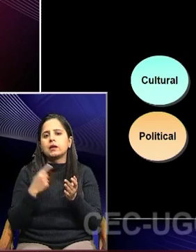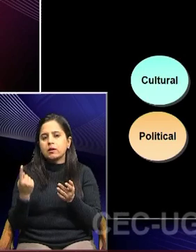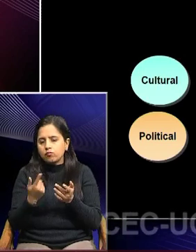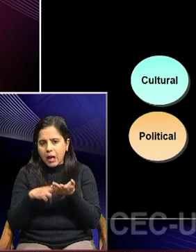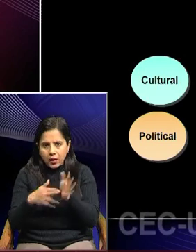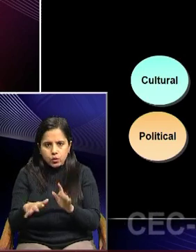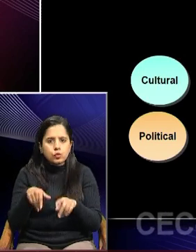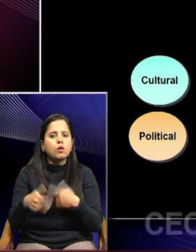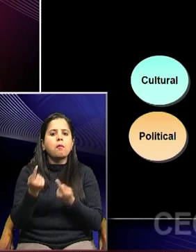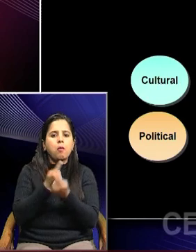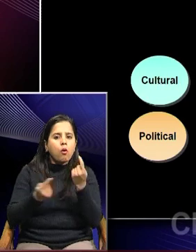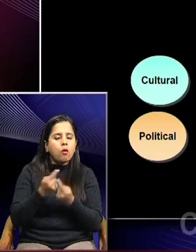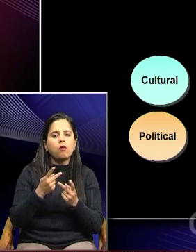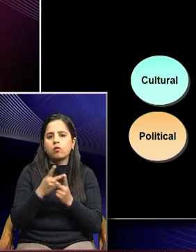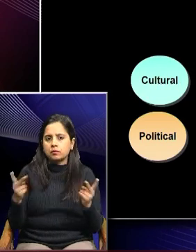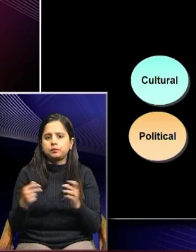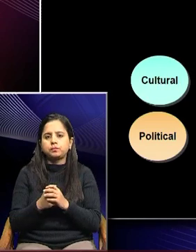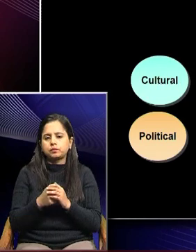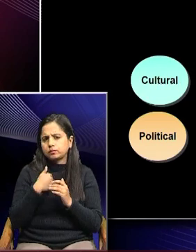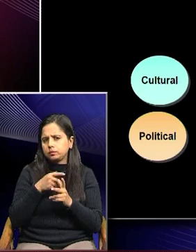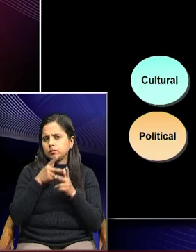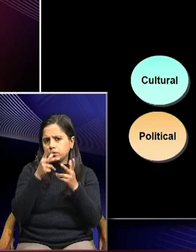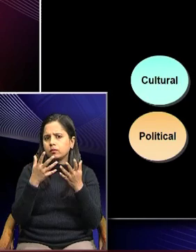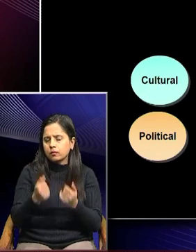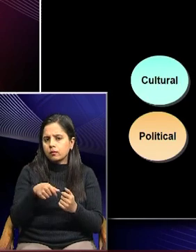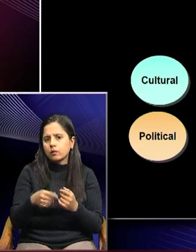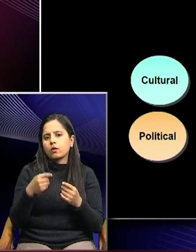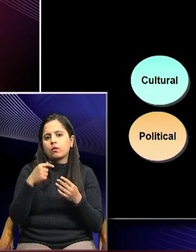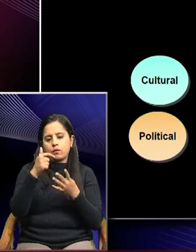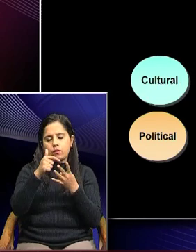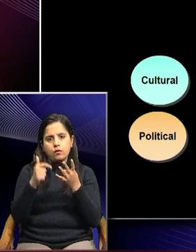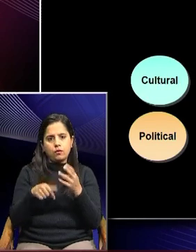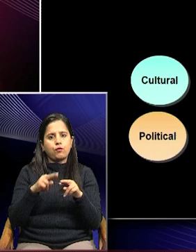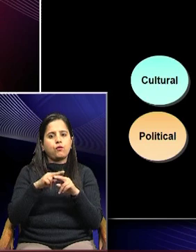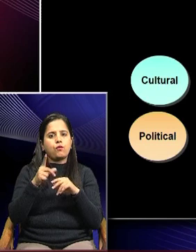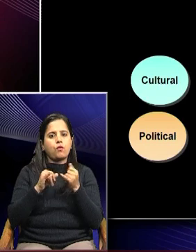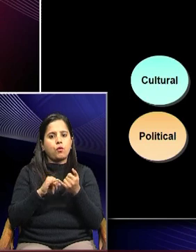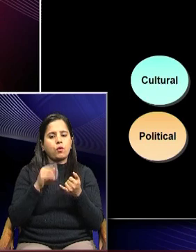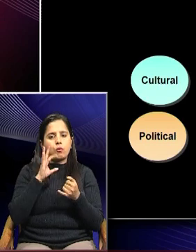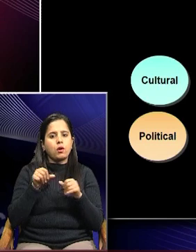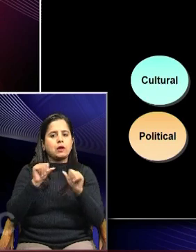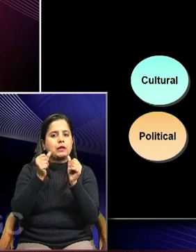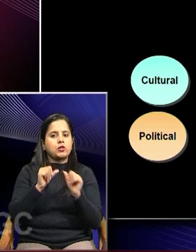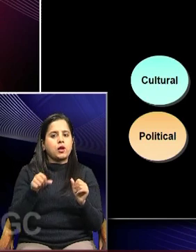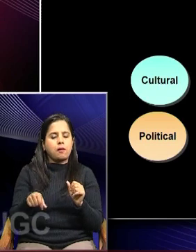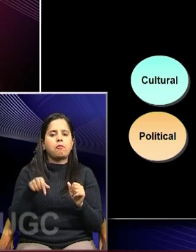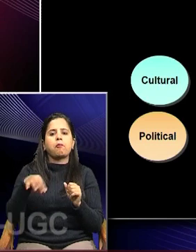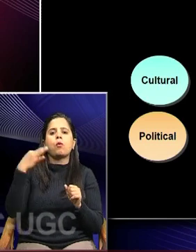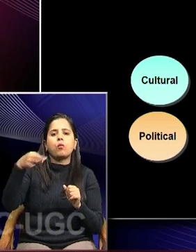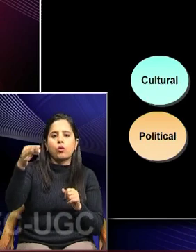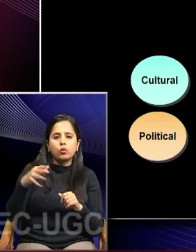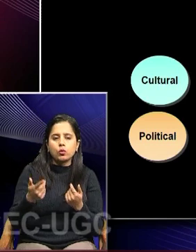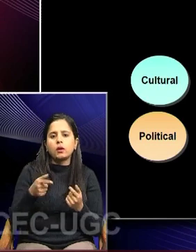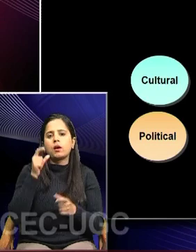cultural. So I would tell you that these are the forces which shape the opportunities and pose threats to a